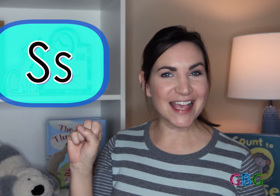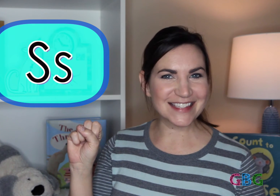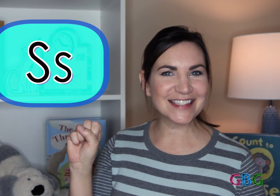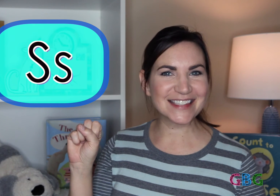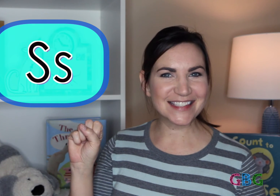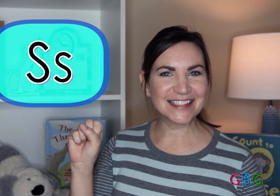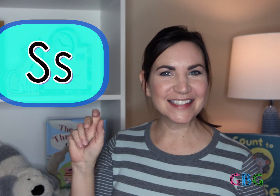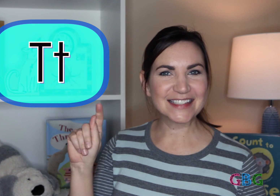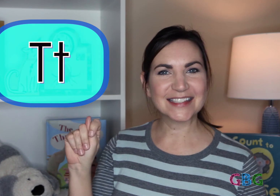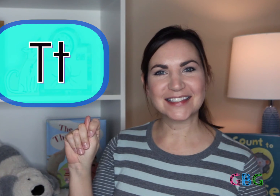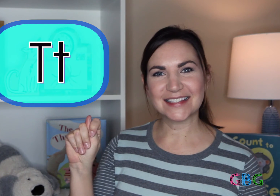S,